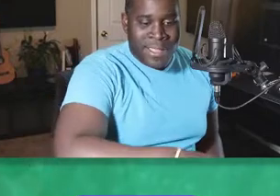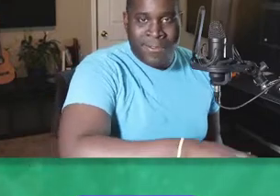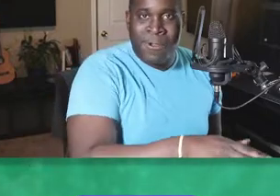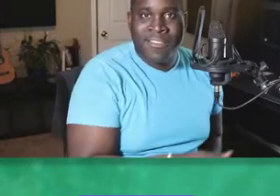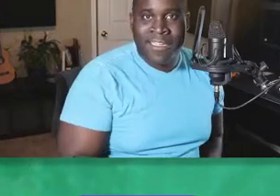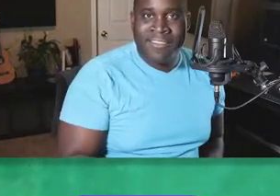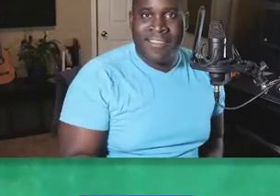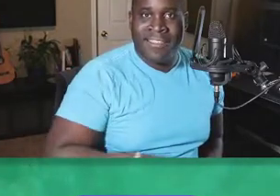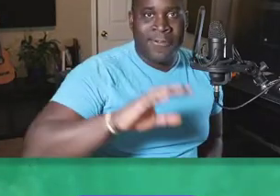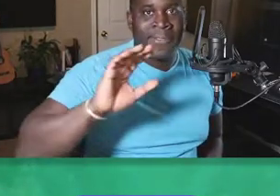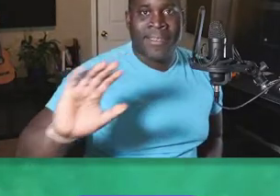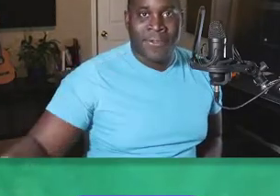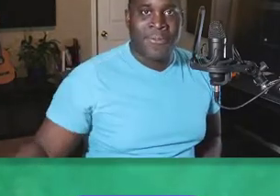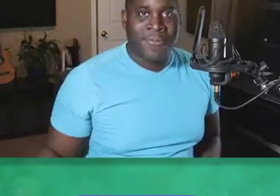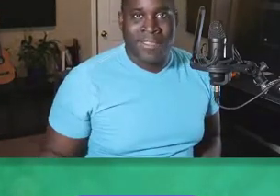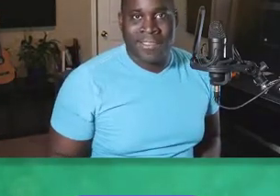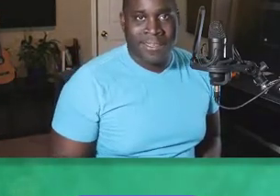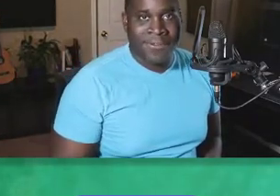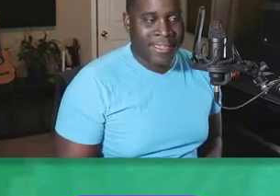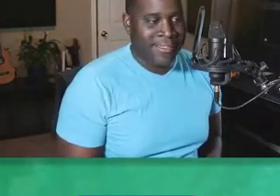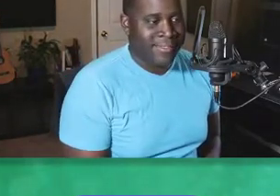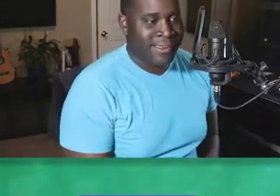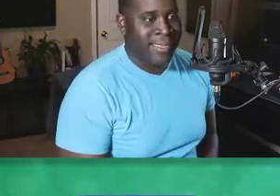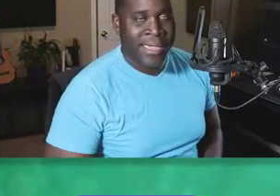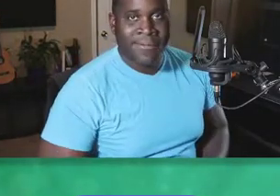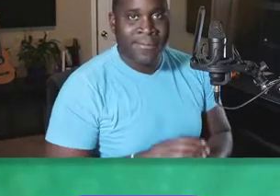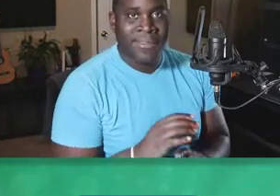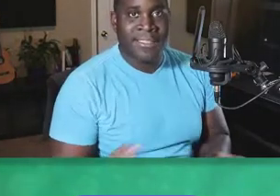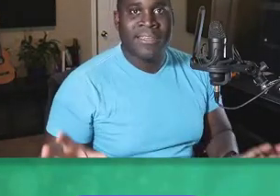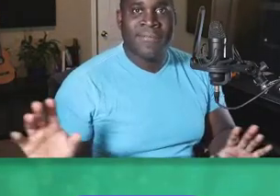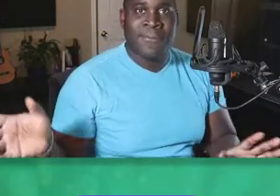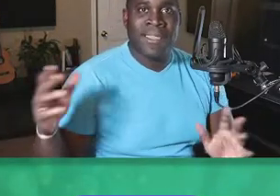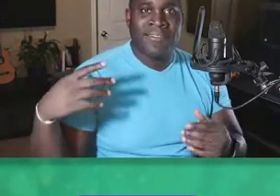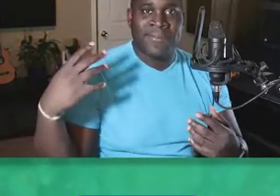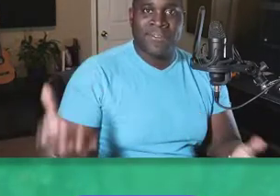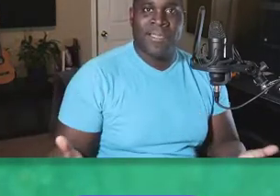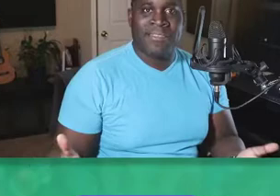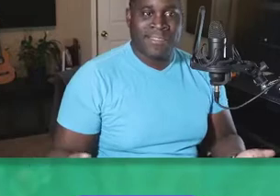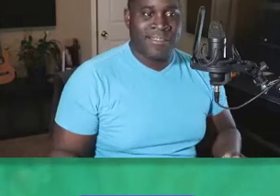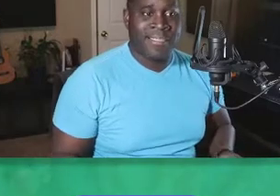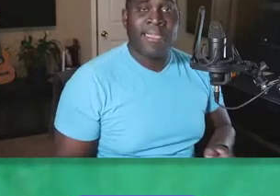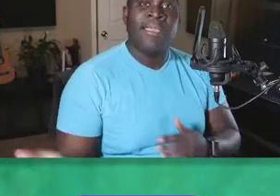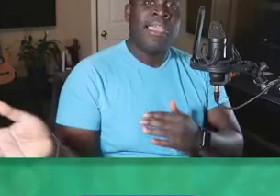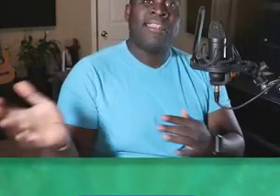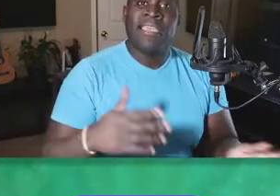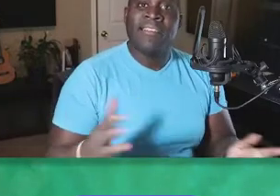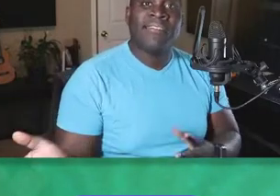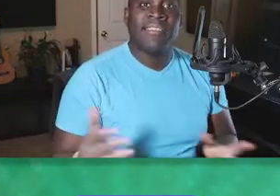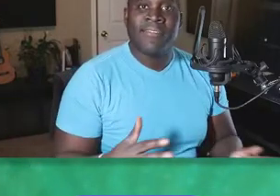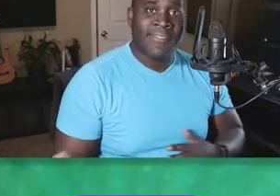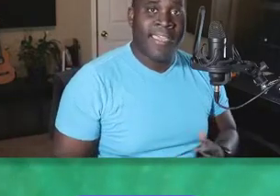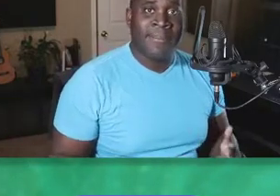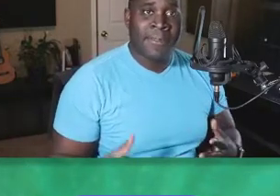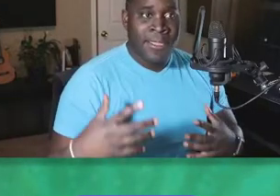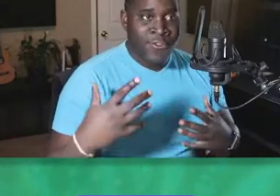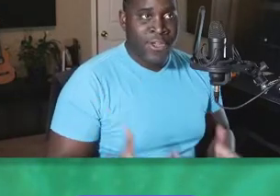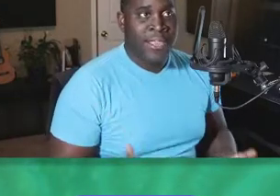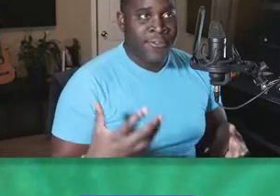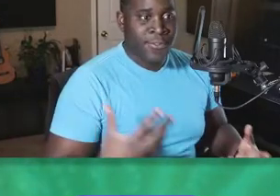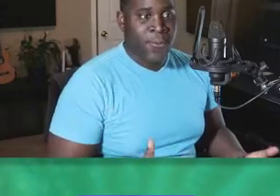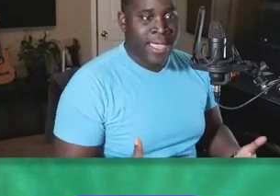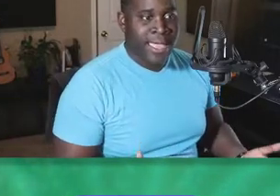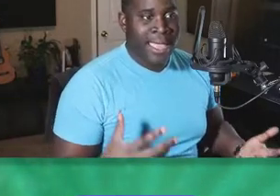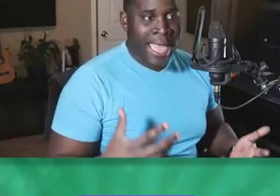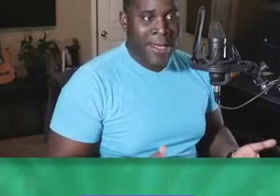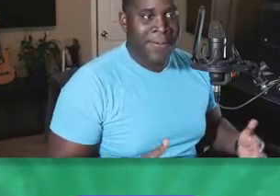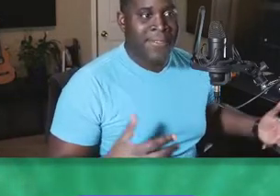group of friends on one side of the city to another group of friends on the other side of the city. They may have completely different ways of explaining things like that and tendencies that change